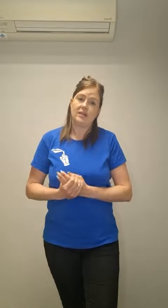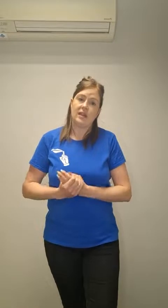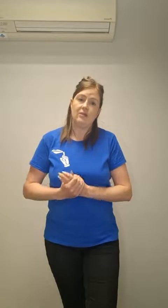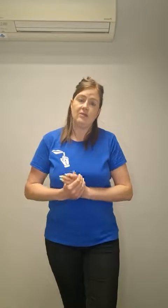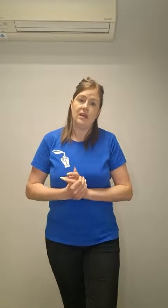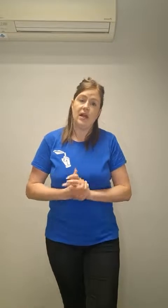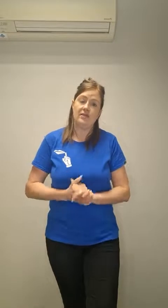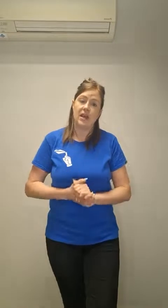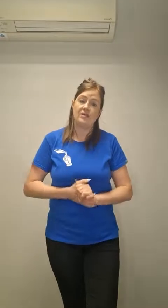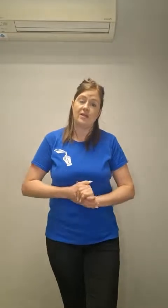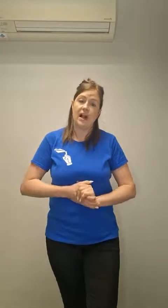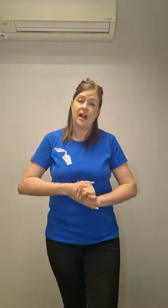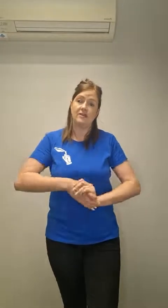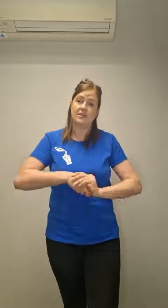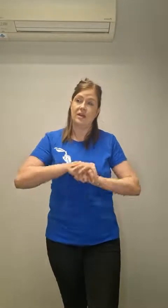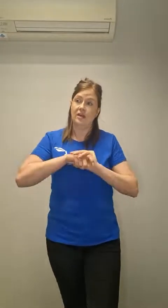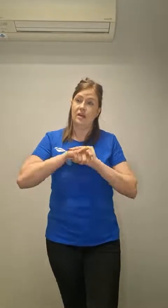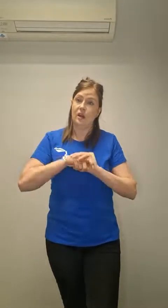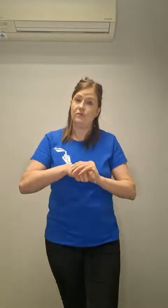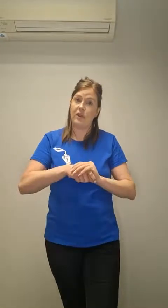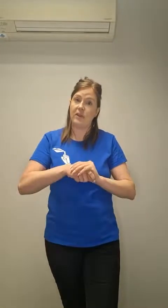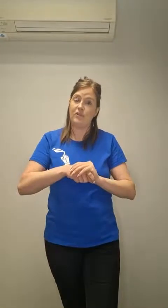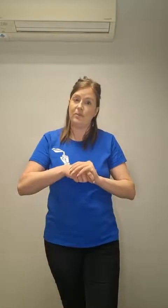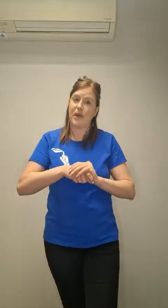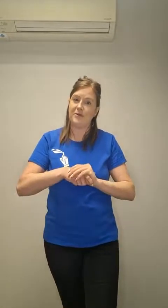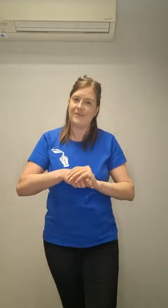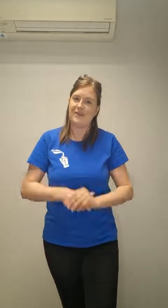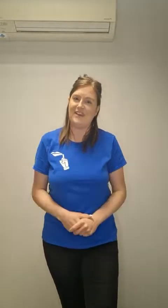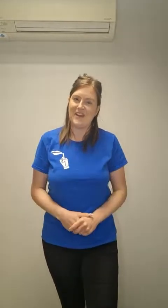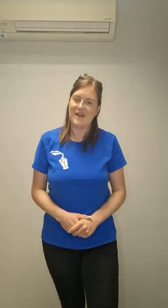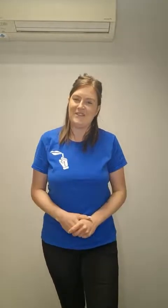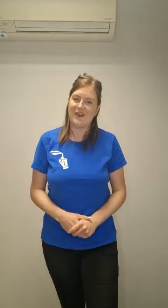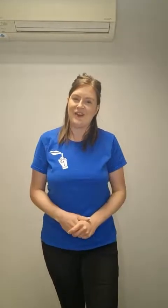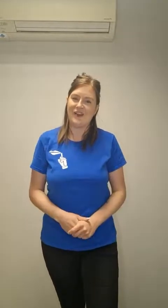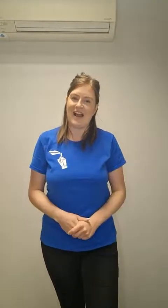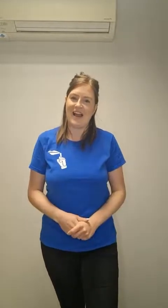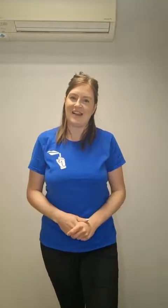skills and things, and hopefully you'll be able to follow along and keep